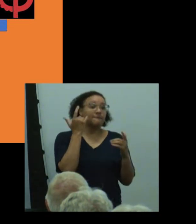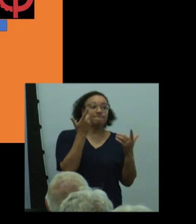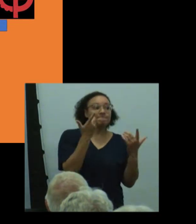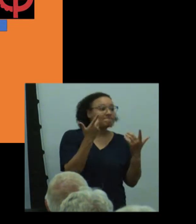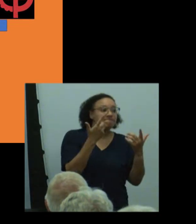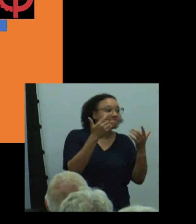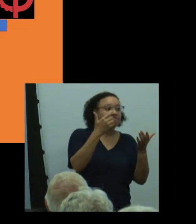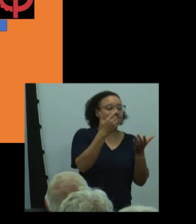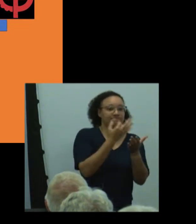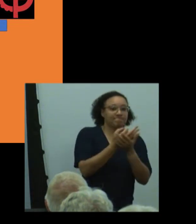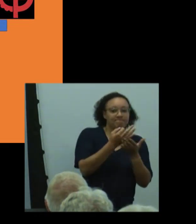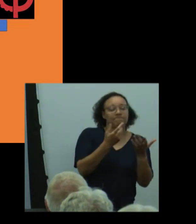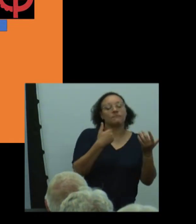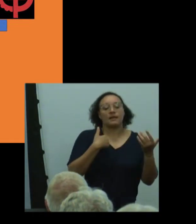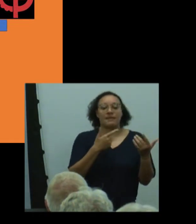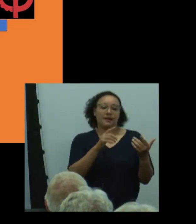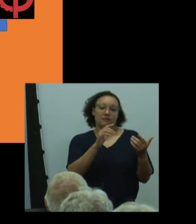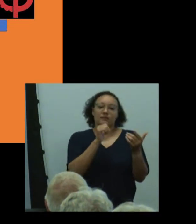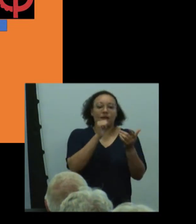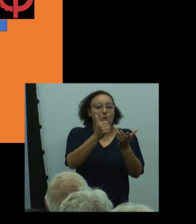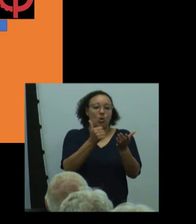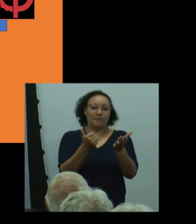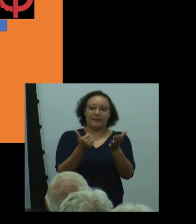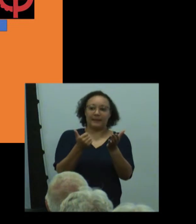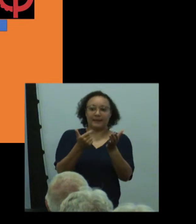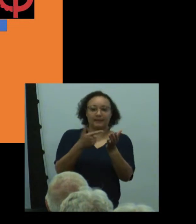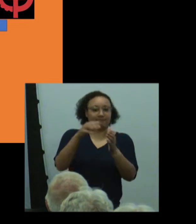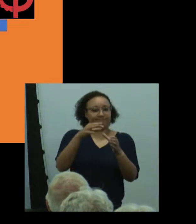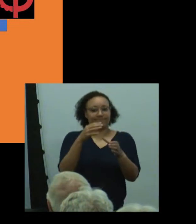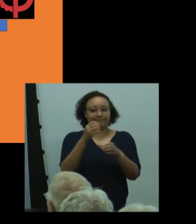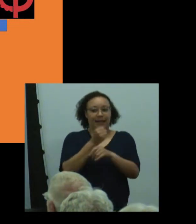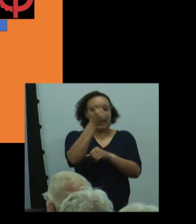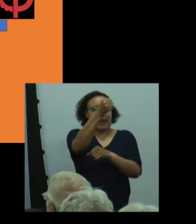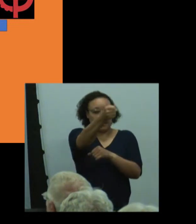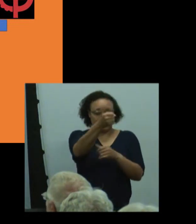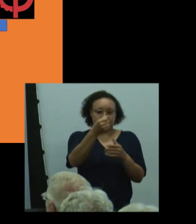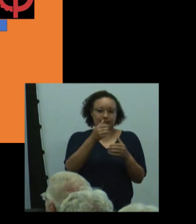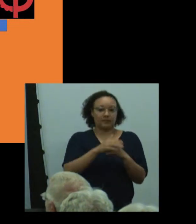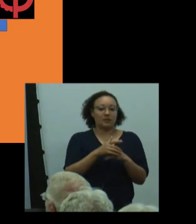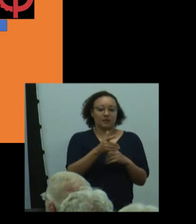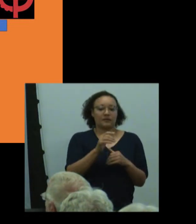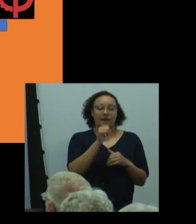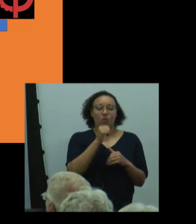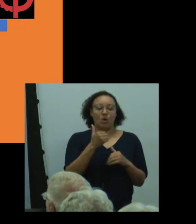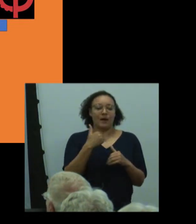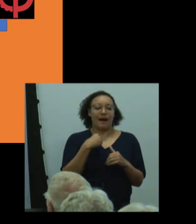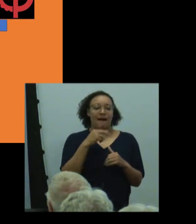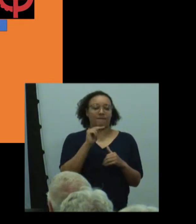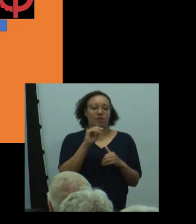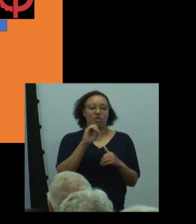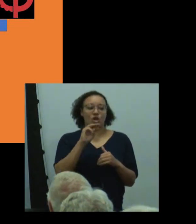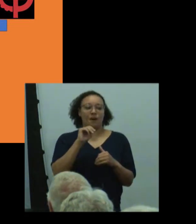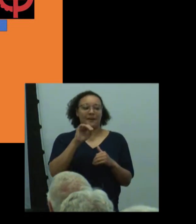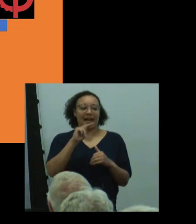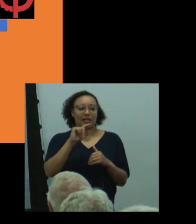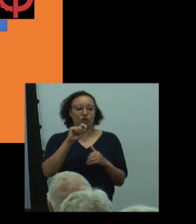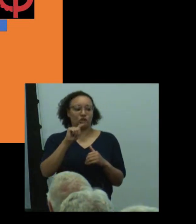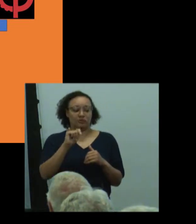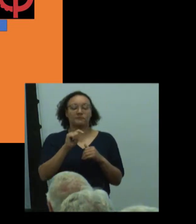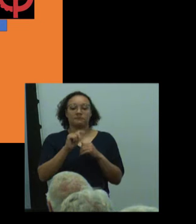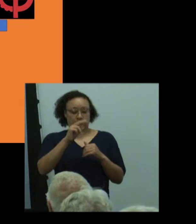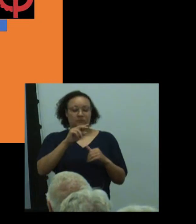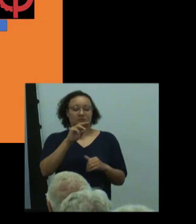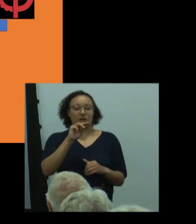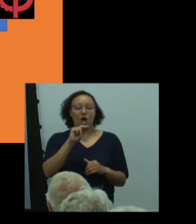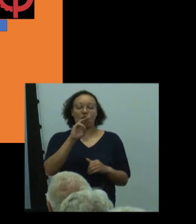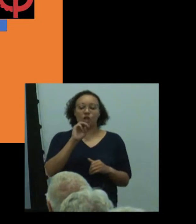going to get the nomination, and then they won't be elected because they won't get the nomination. So it polarizes people's views,